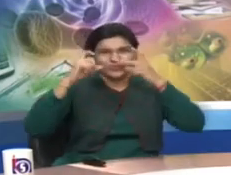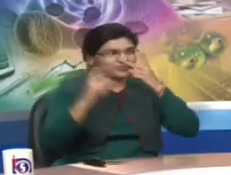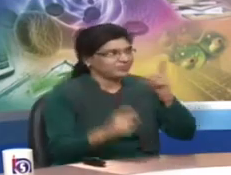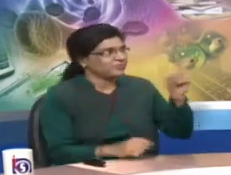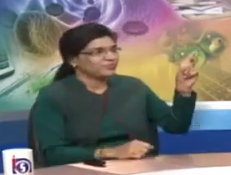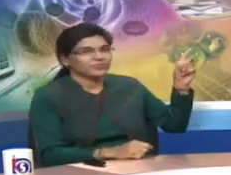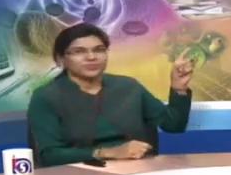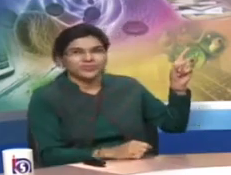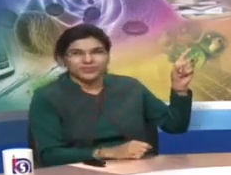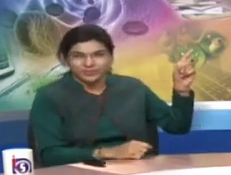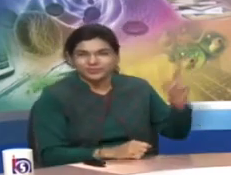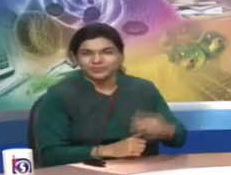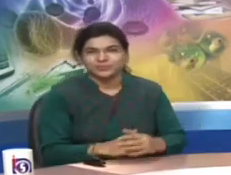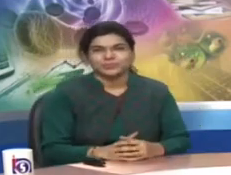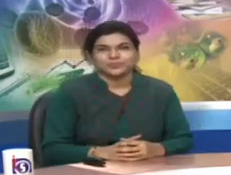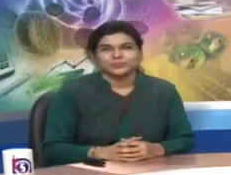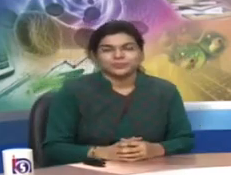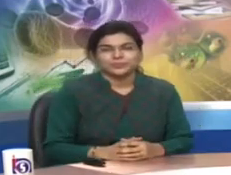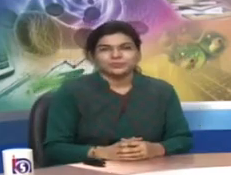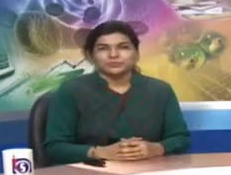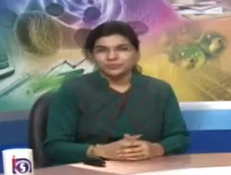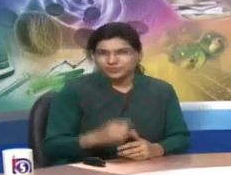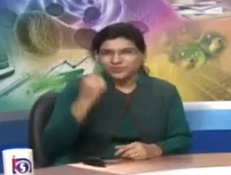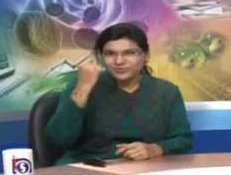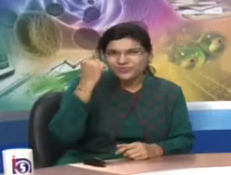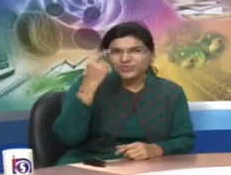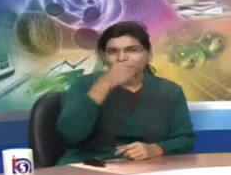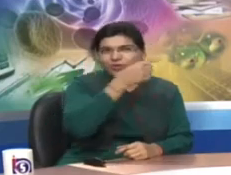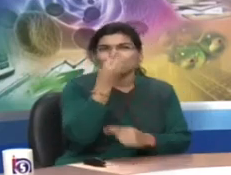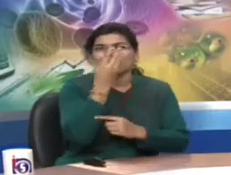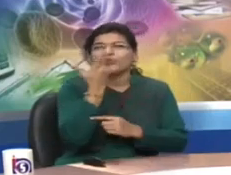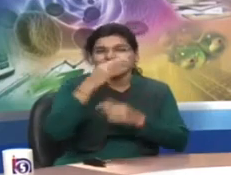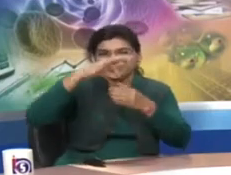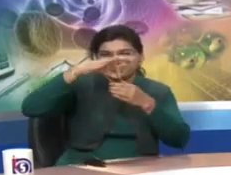red 100 times.